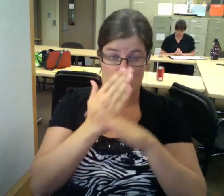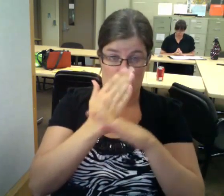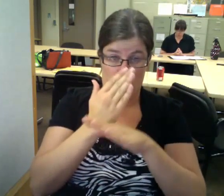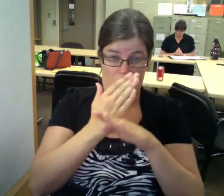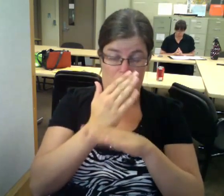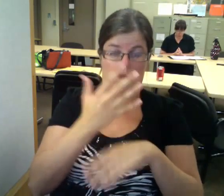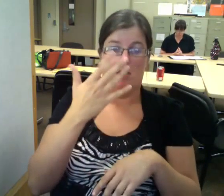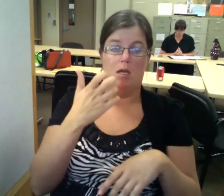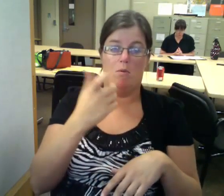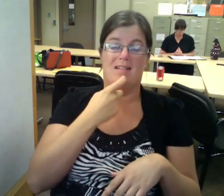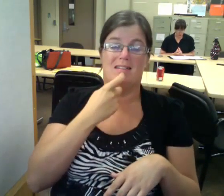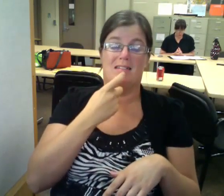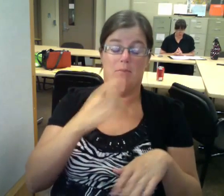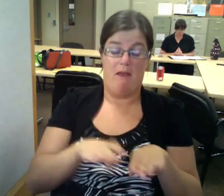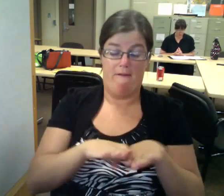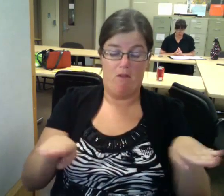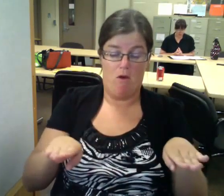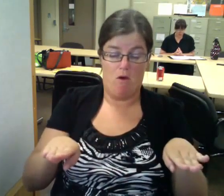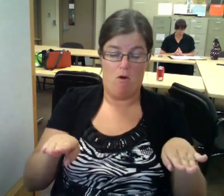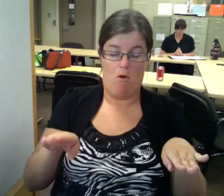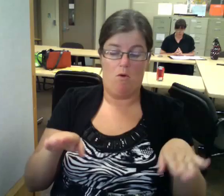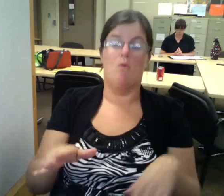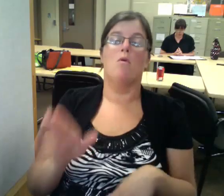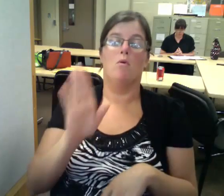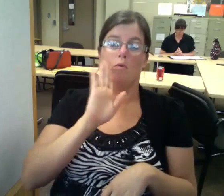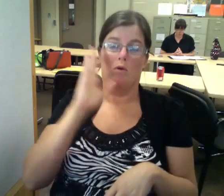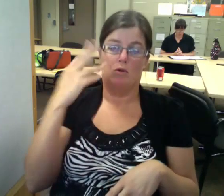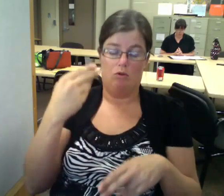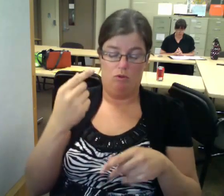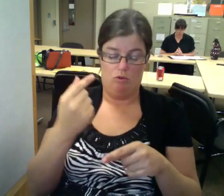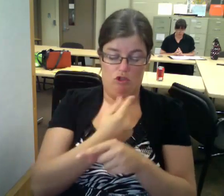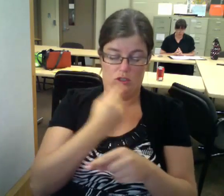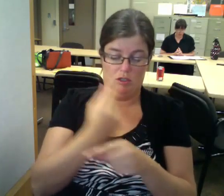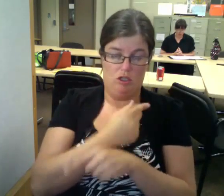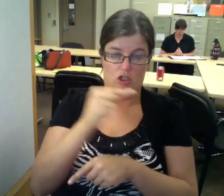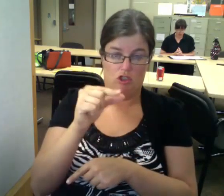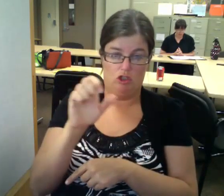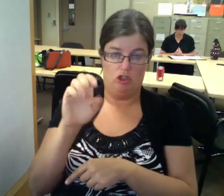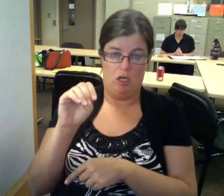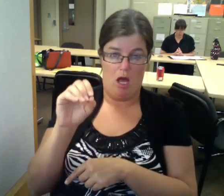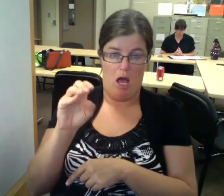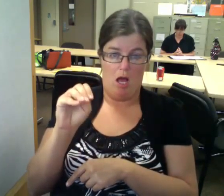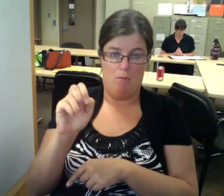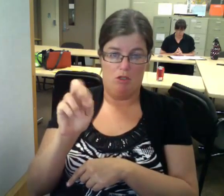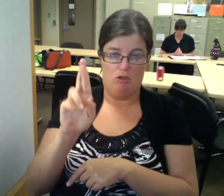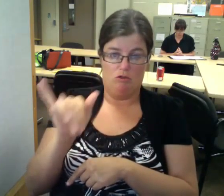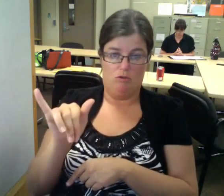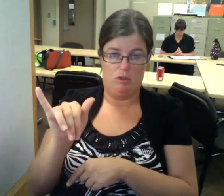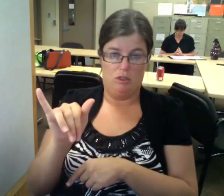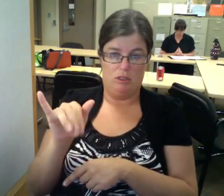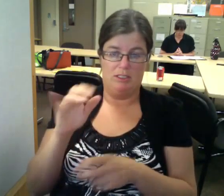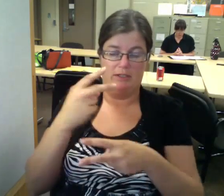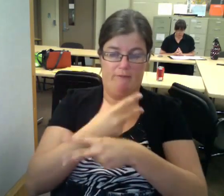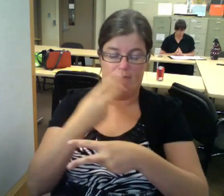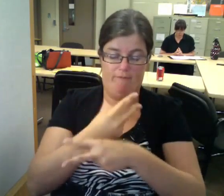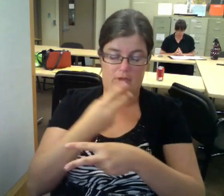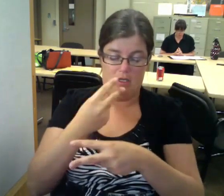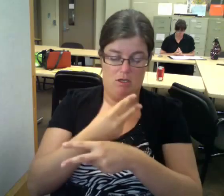to show how Mr. Jones can determine the cost of the plywood and the cement that he will need. And to do